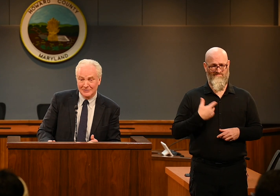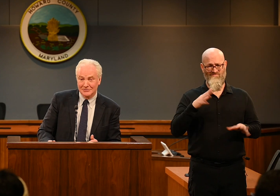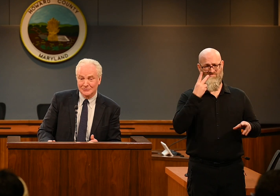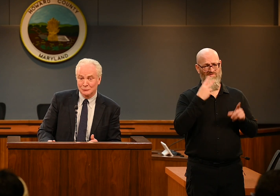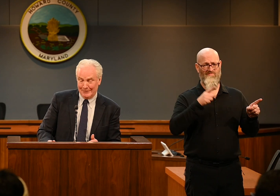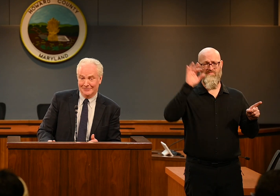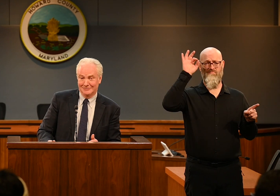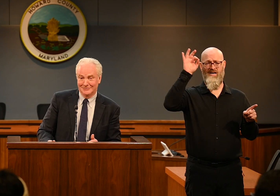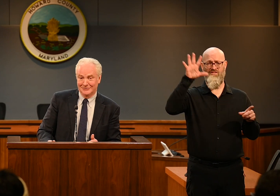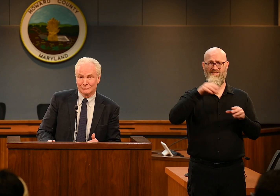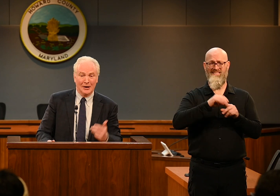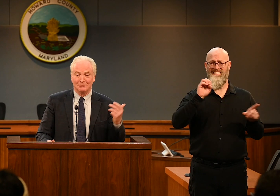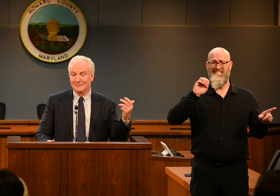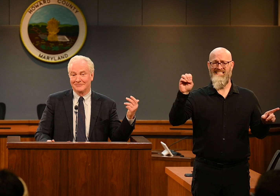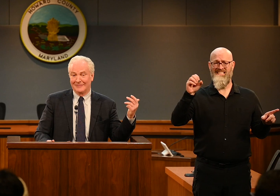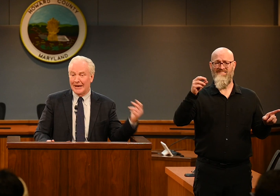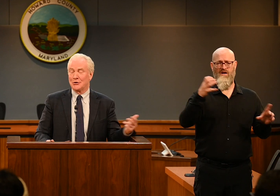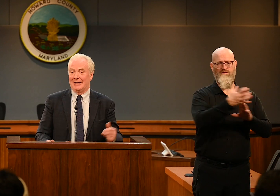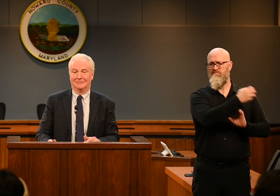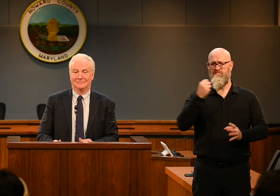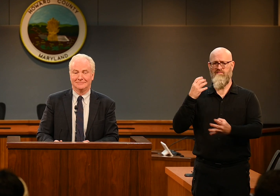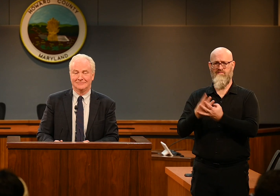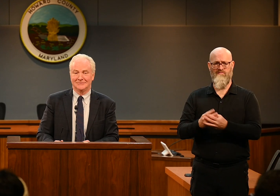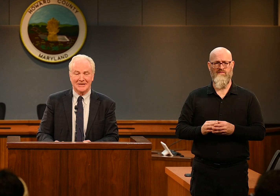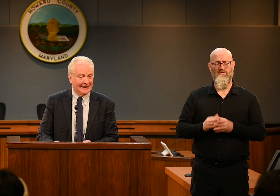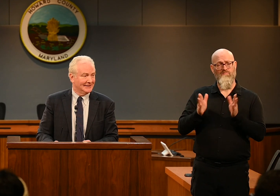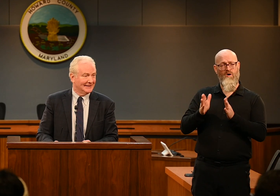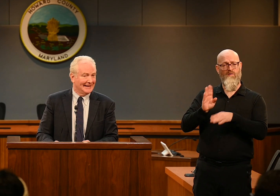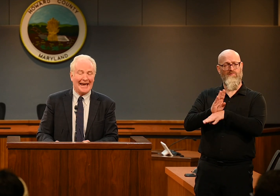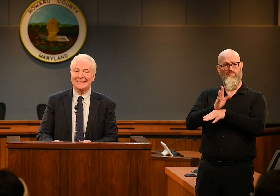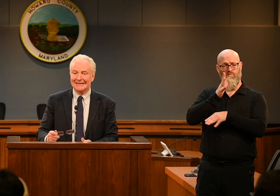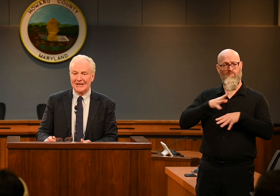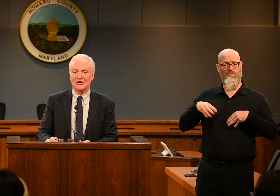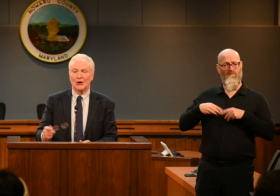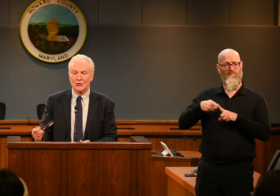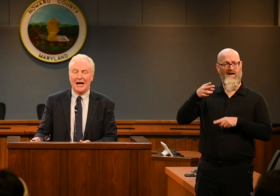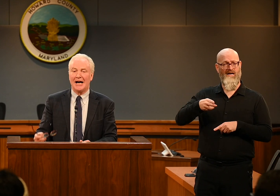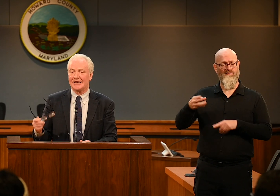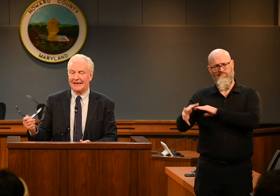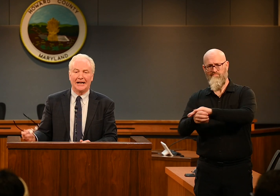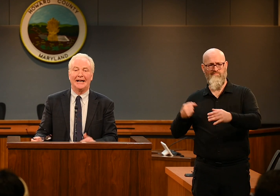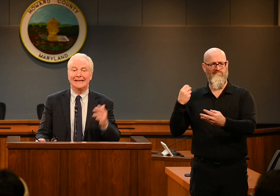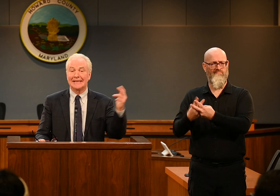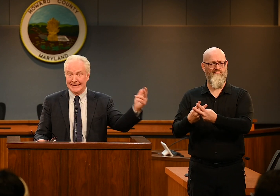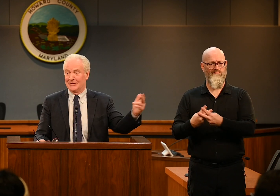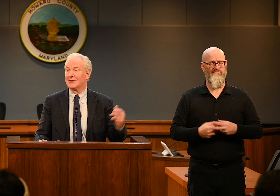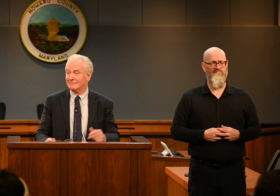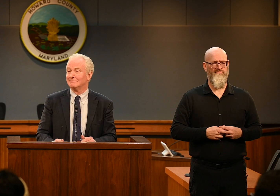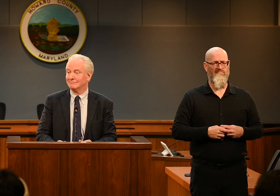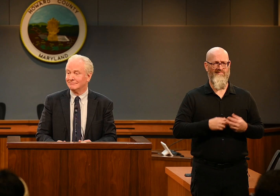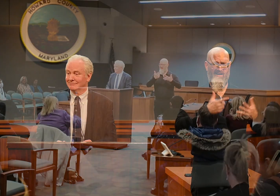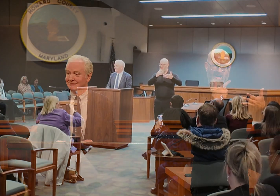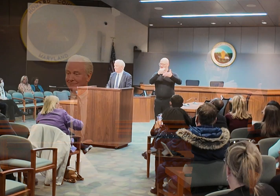business women from Hagerstown detained, and the list goes on and on,